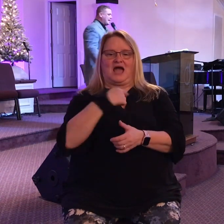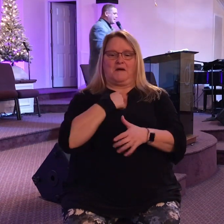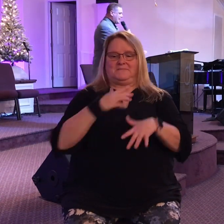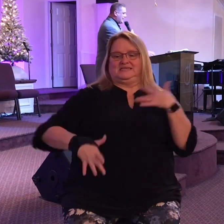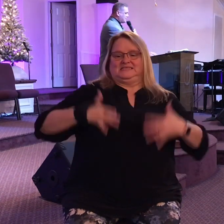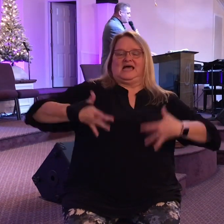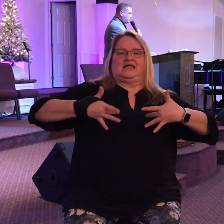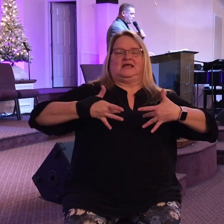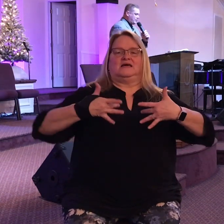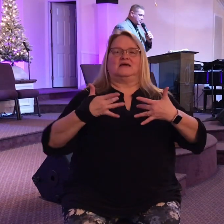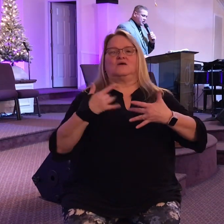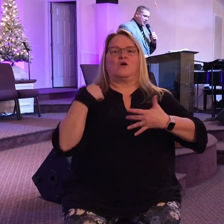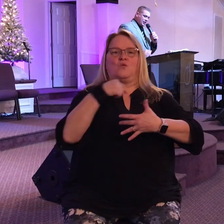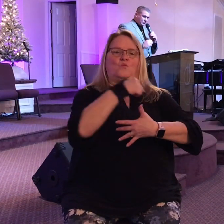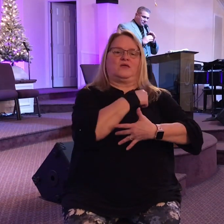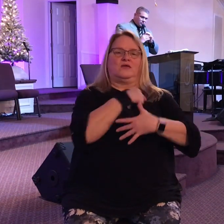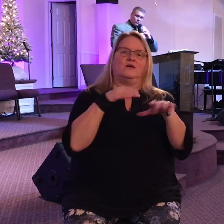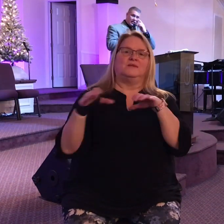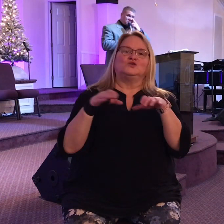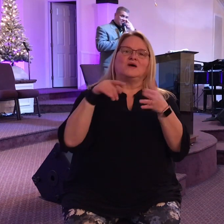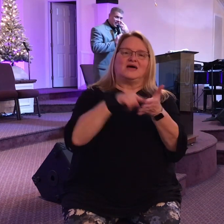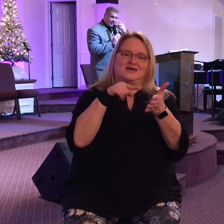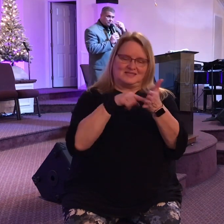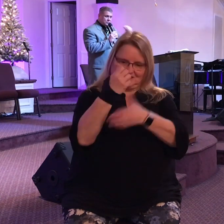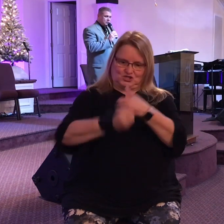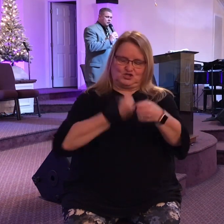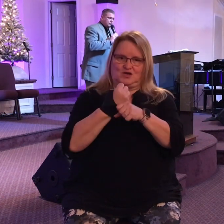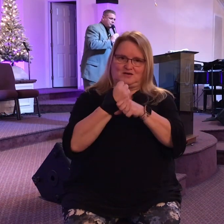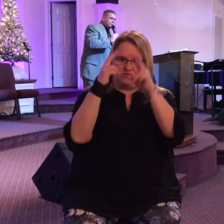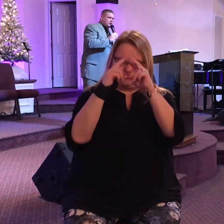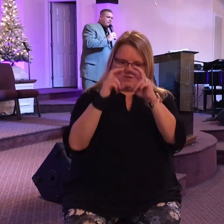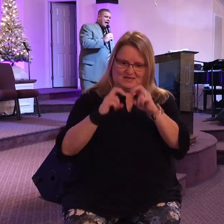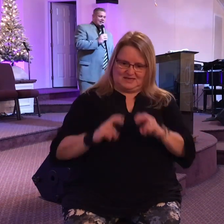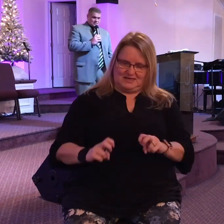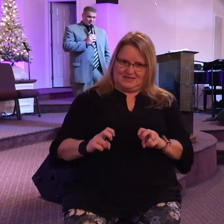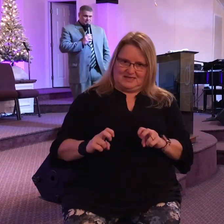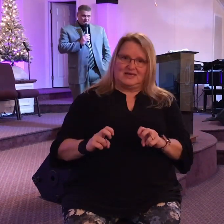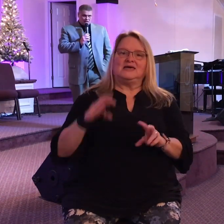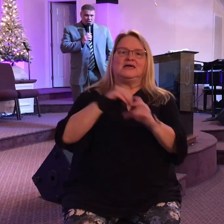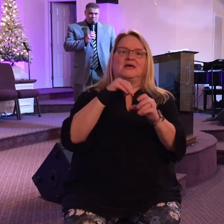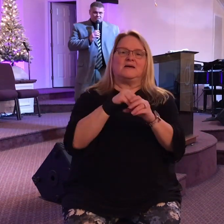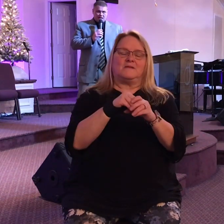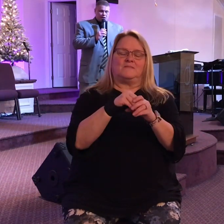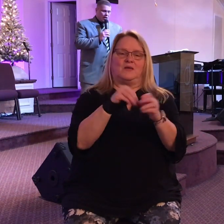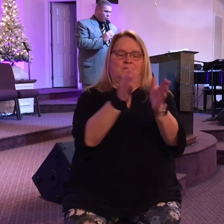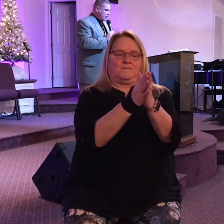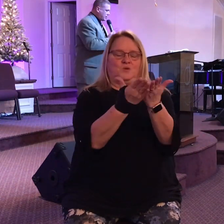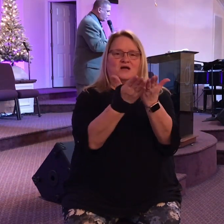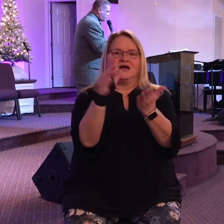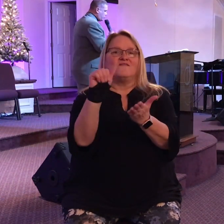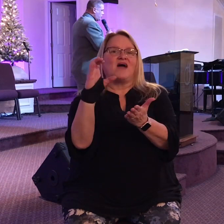we're going to be getting into this year. This is going to be a study through the book of Acts. And I'm excited